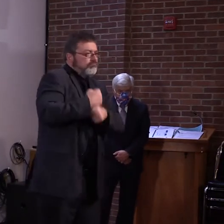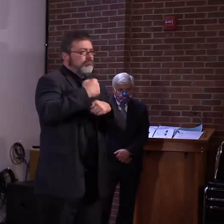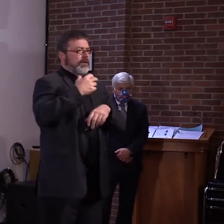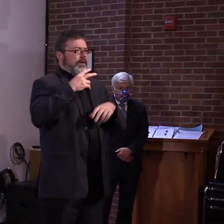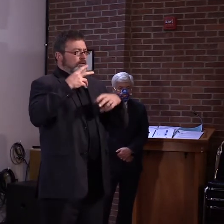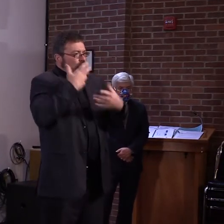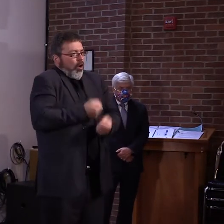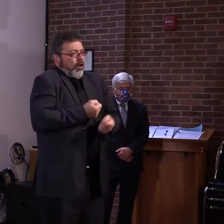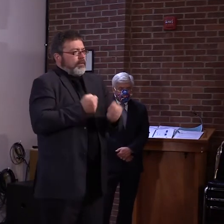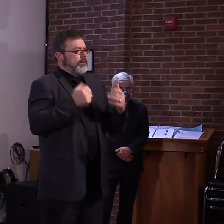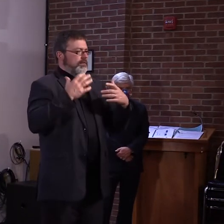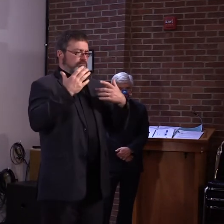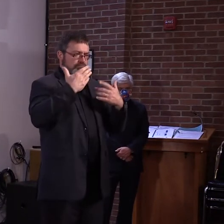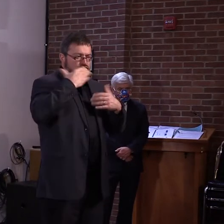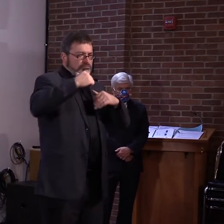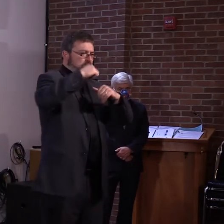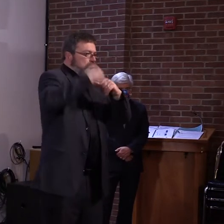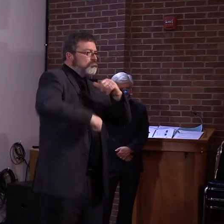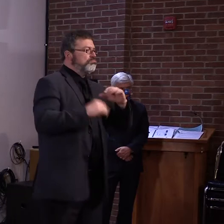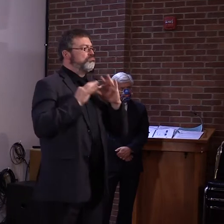Okay,